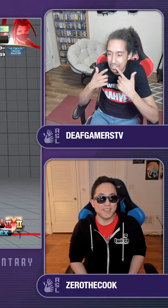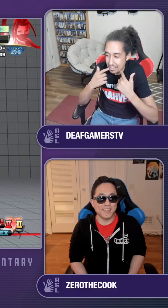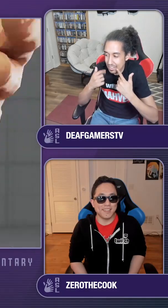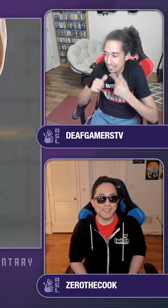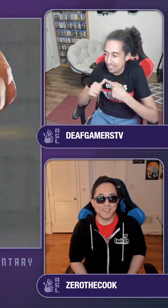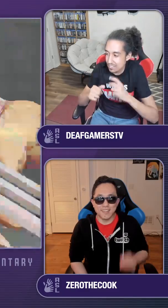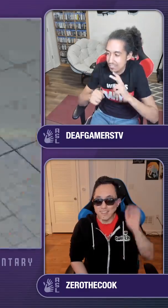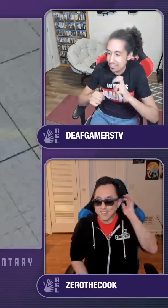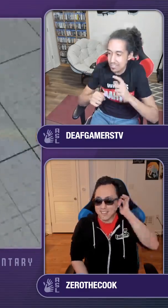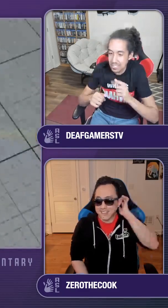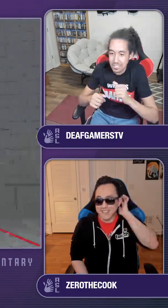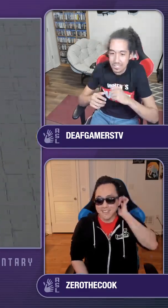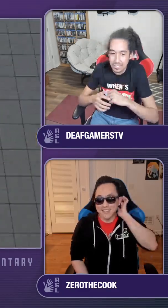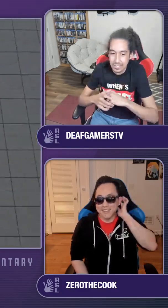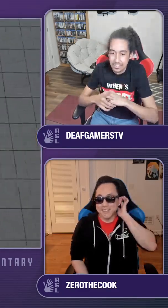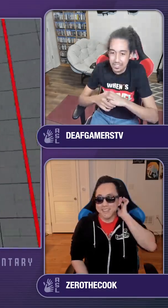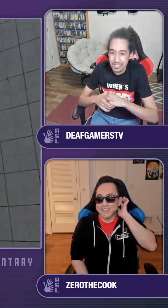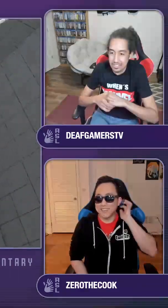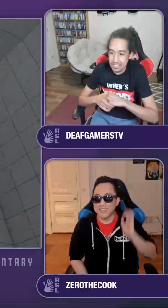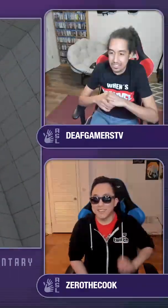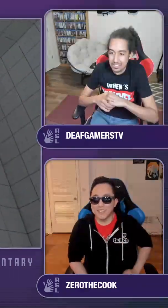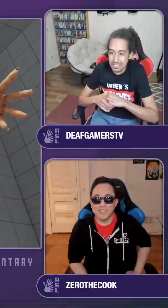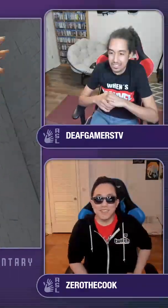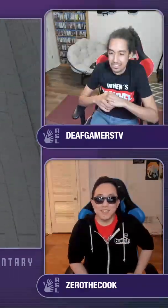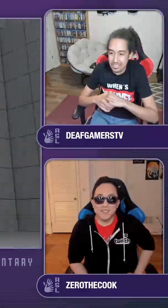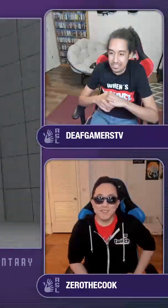that. Vega win.